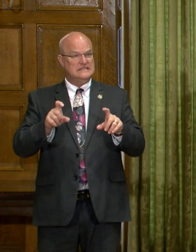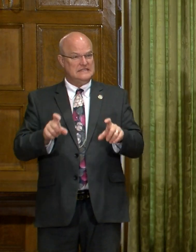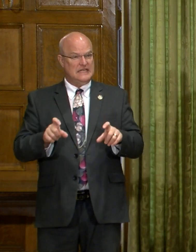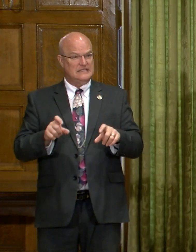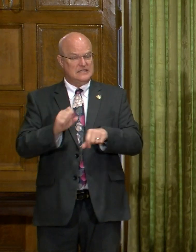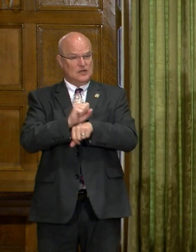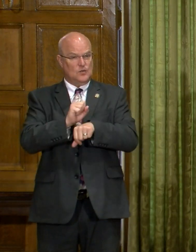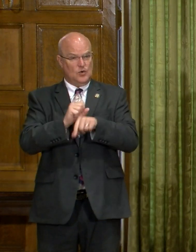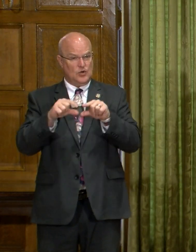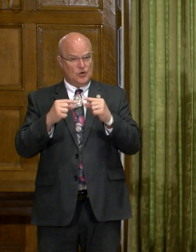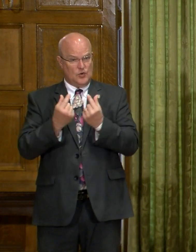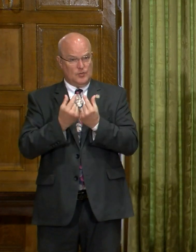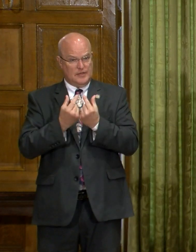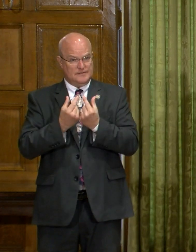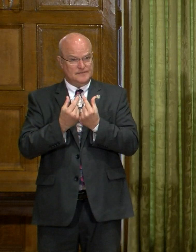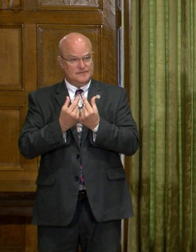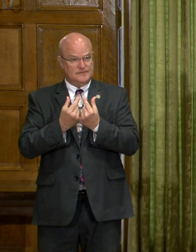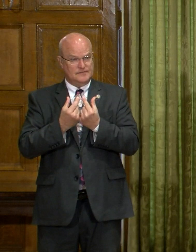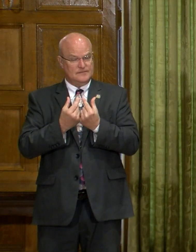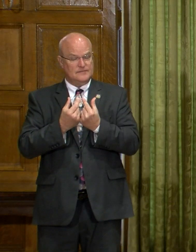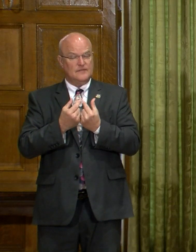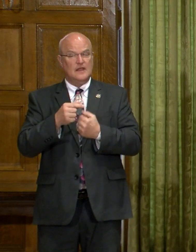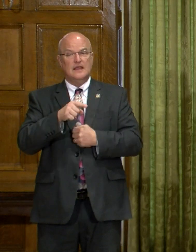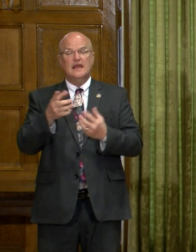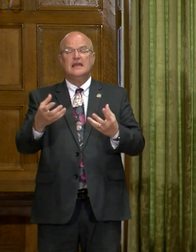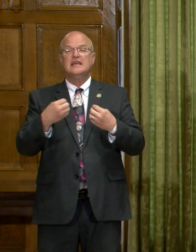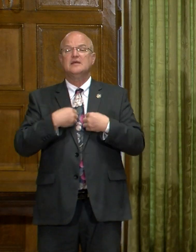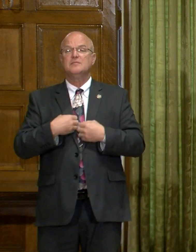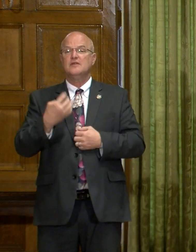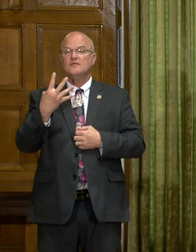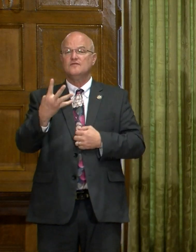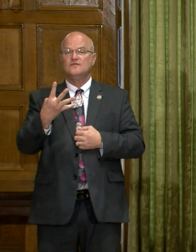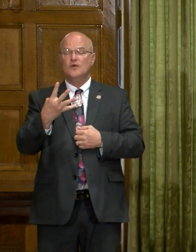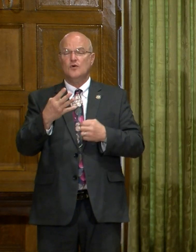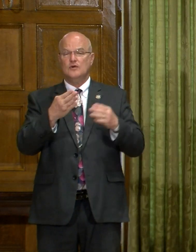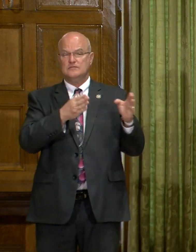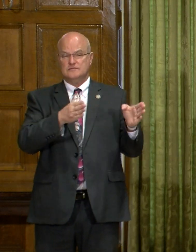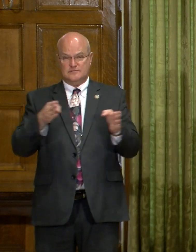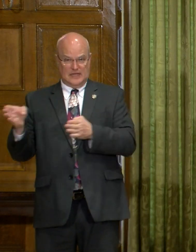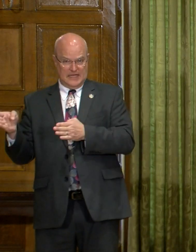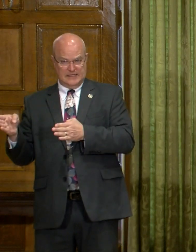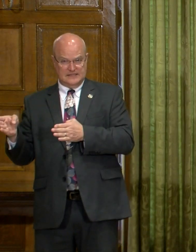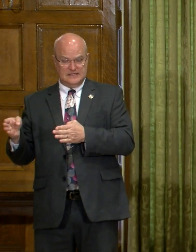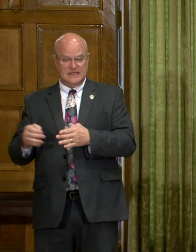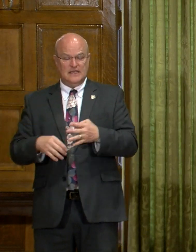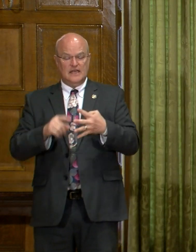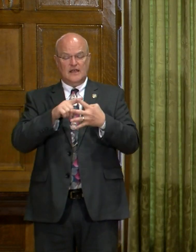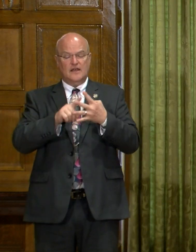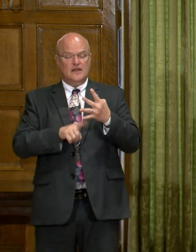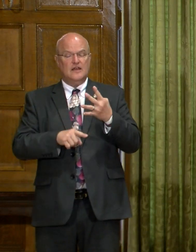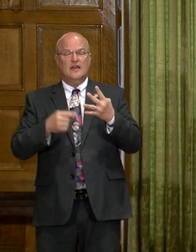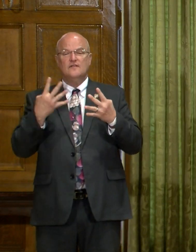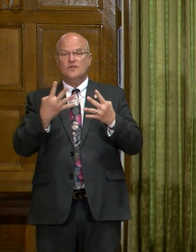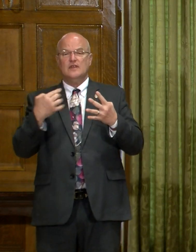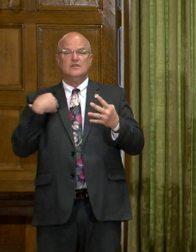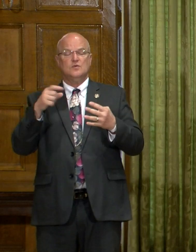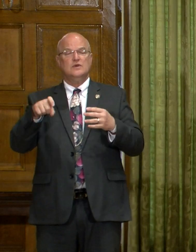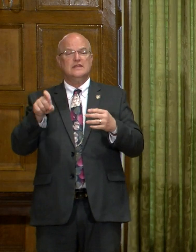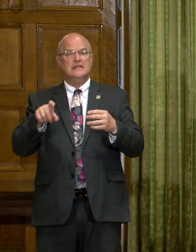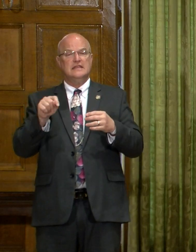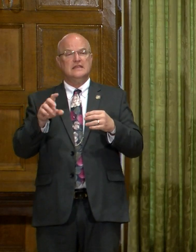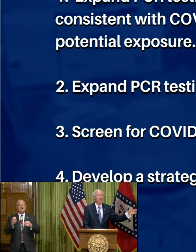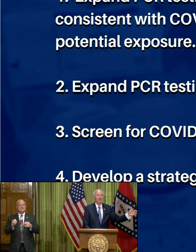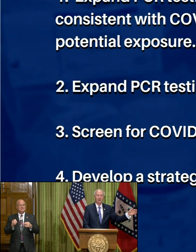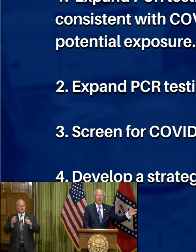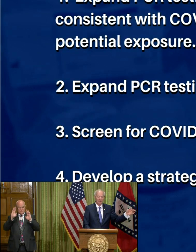testing working group, and they've given me 4 strategies and 4 things that we need